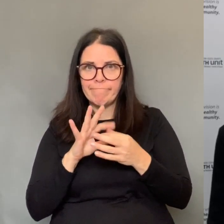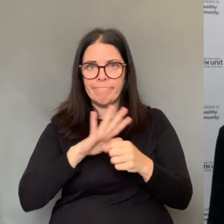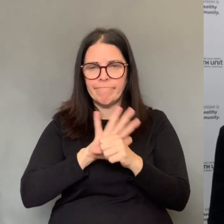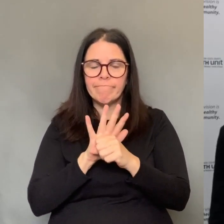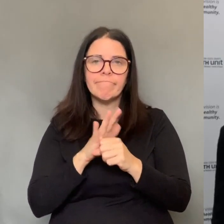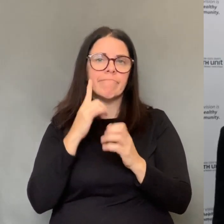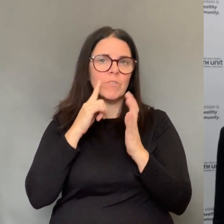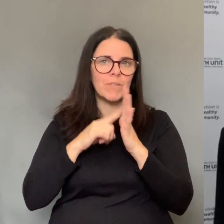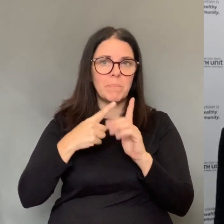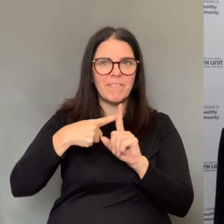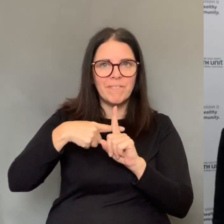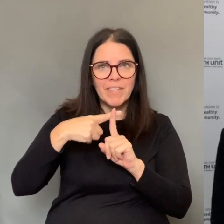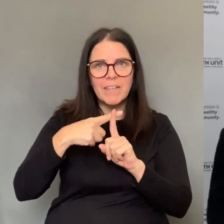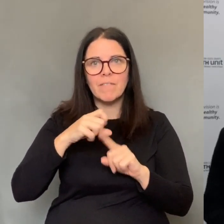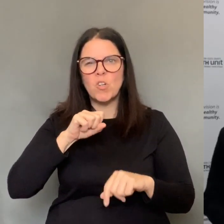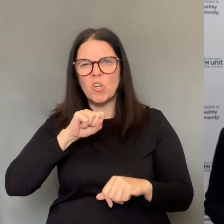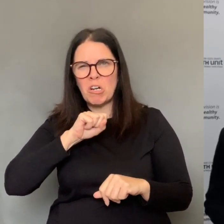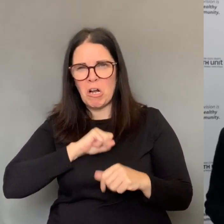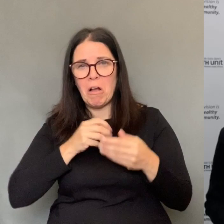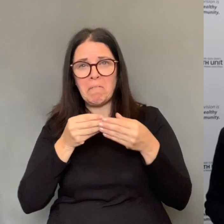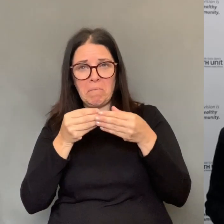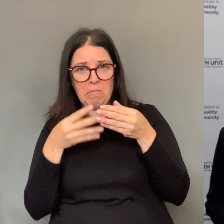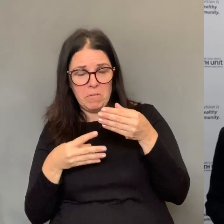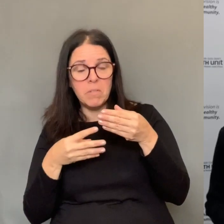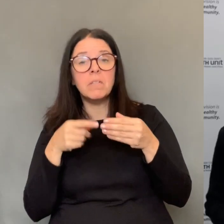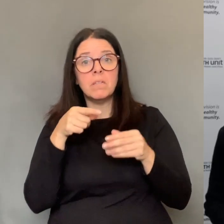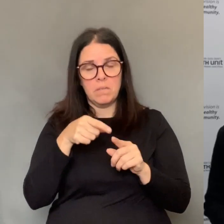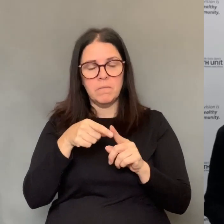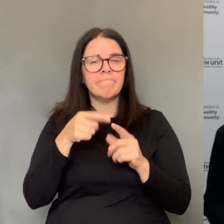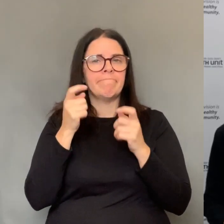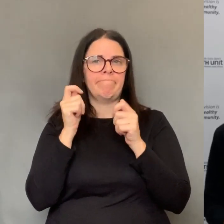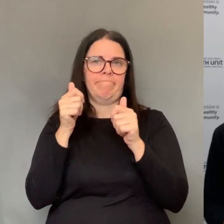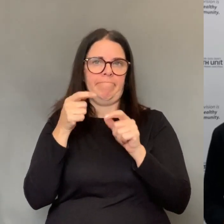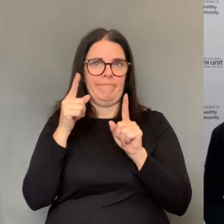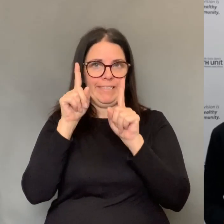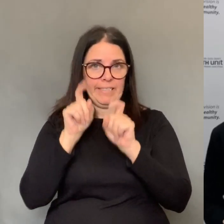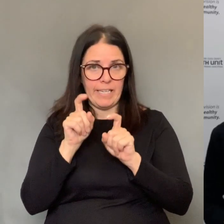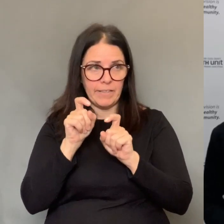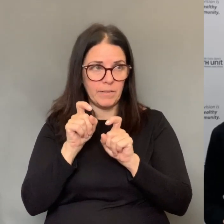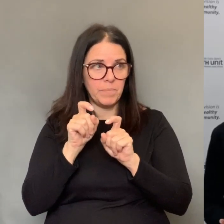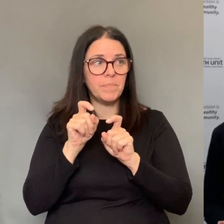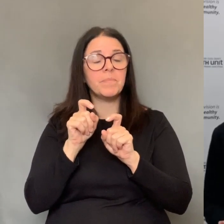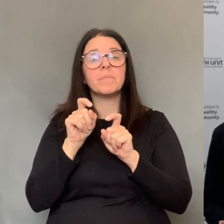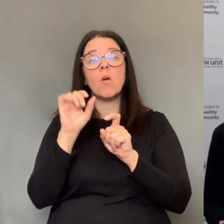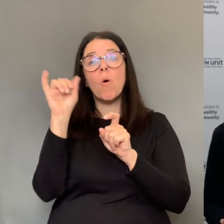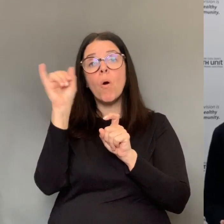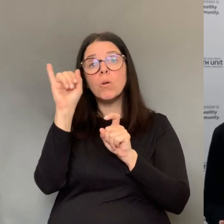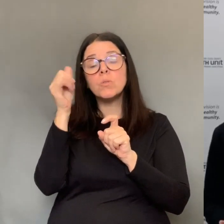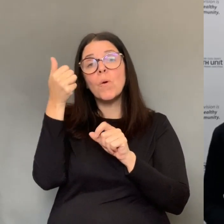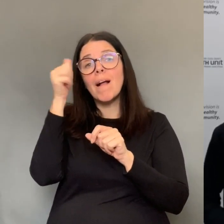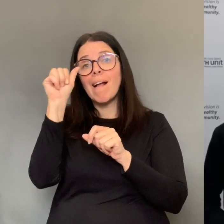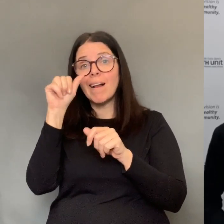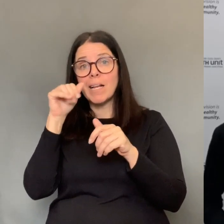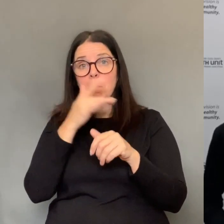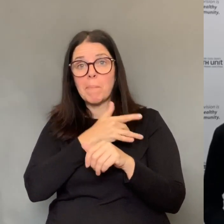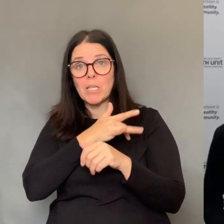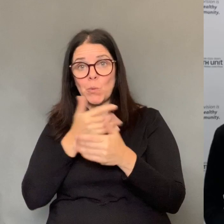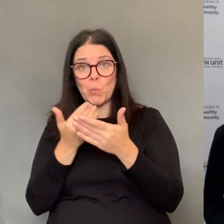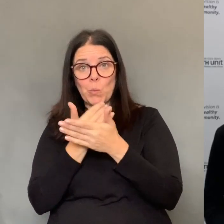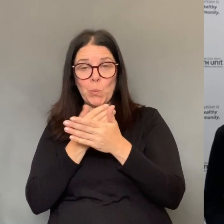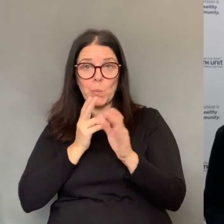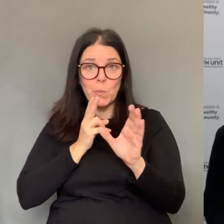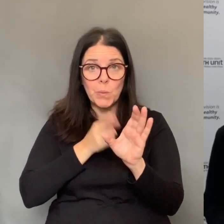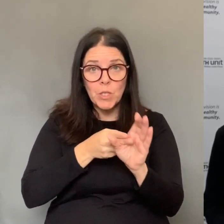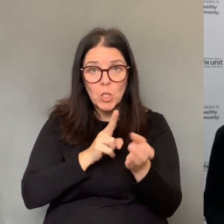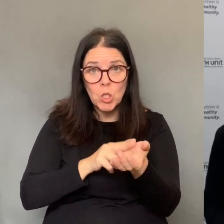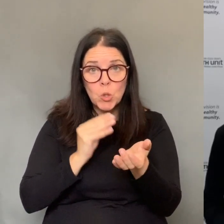arrival. During a COVID outbreak in a long-term care, testing will be increased to include asymptomatic residents who are